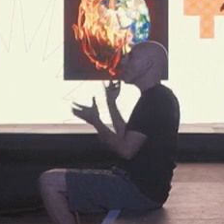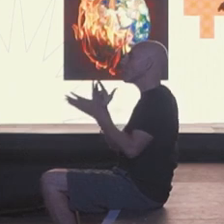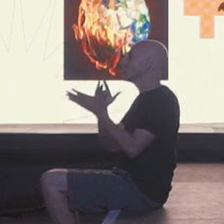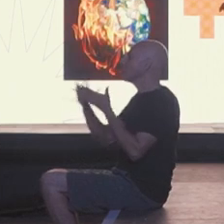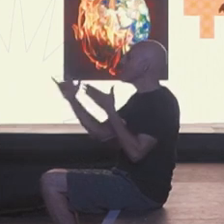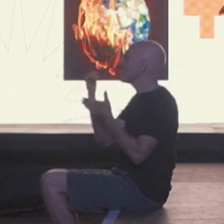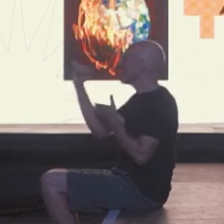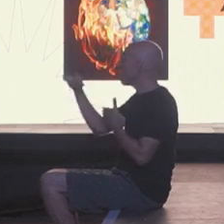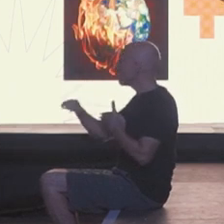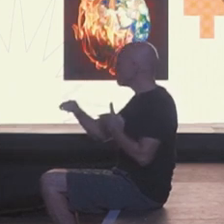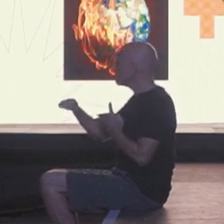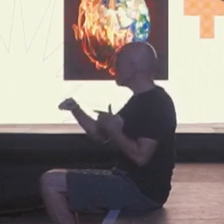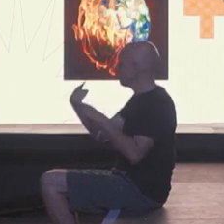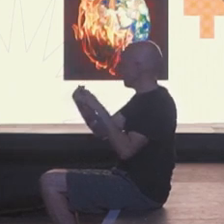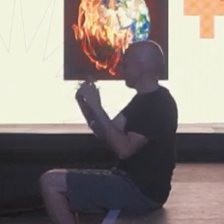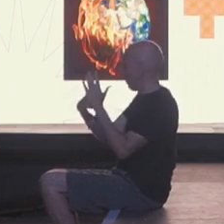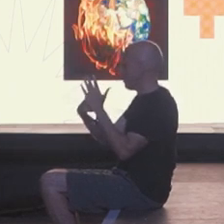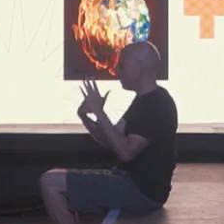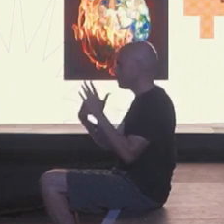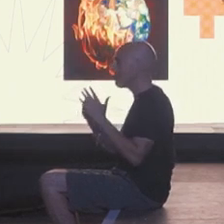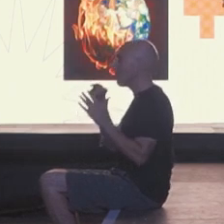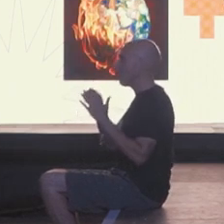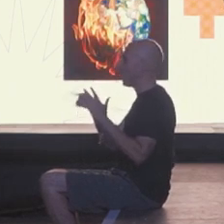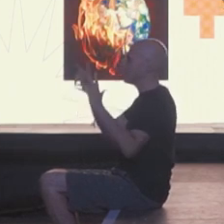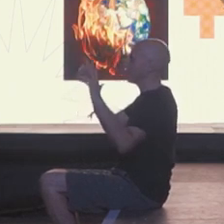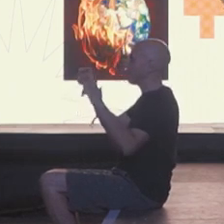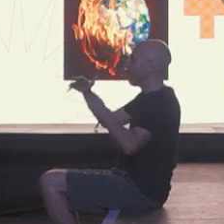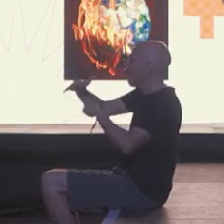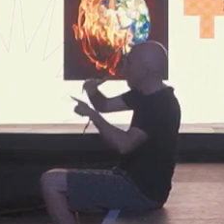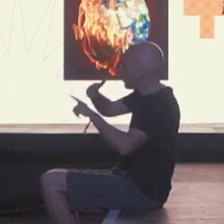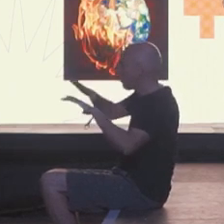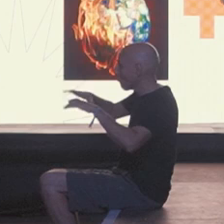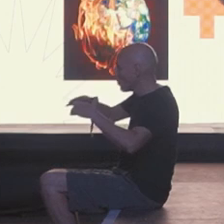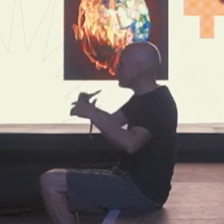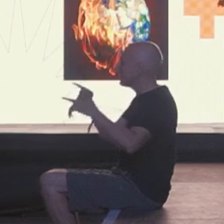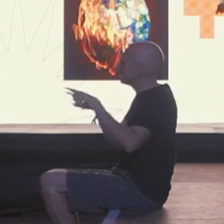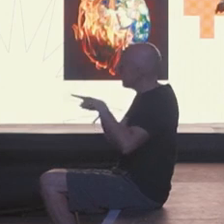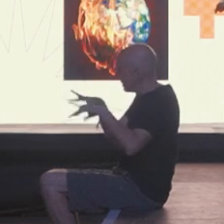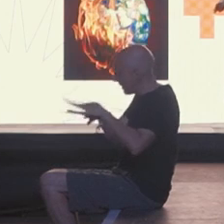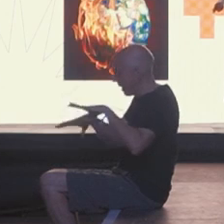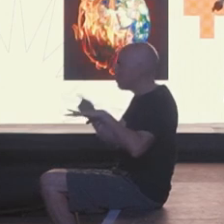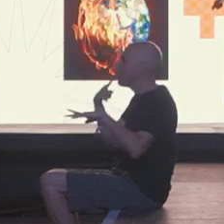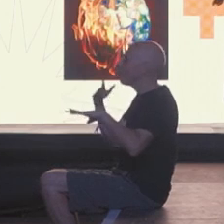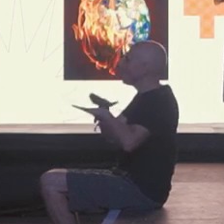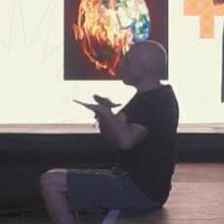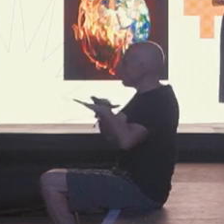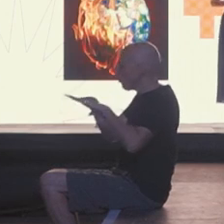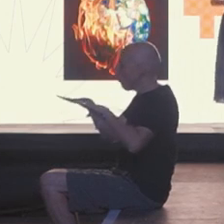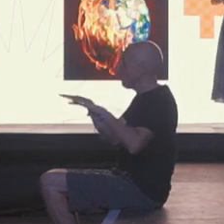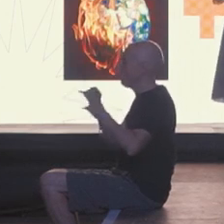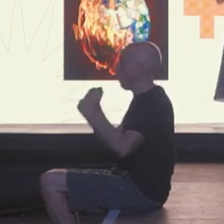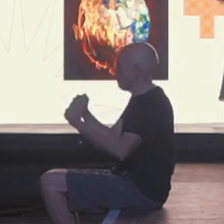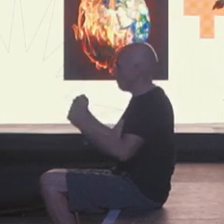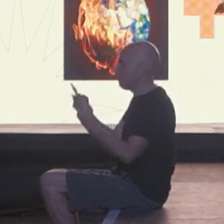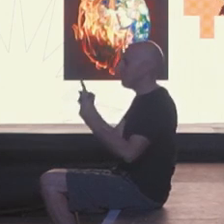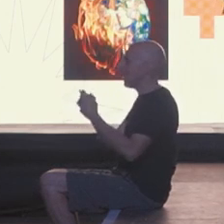know who Extinction Rebellion are, they are an environmental group that also use non-violent civil disobedience. And these people started